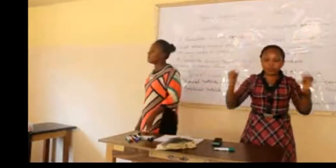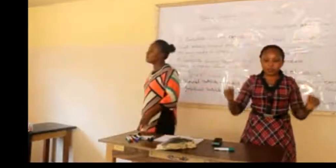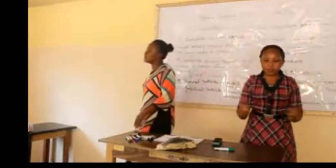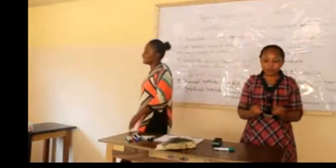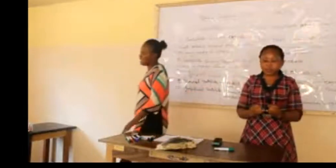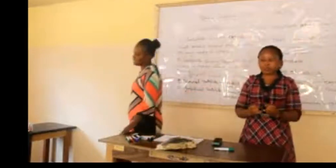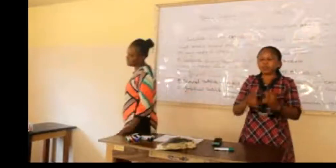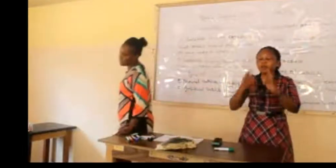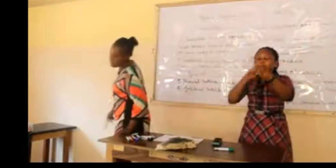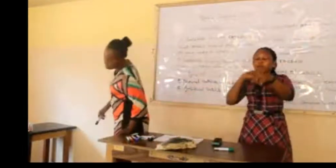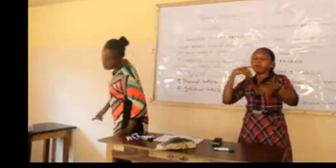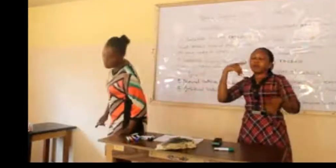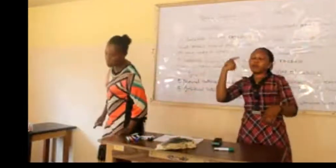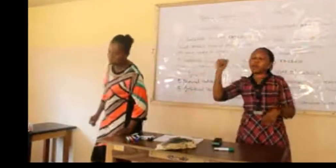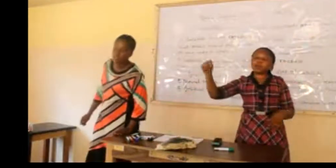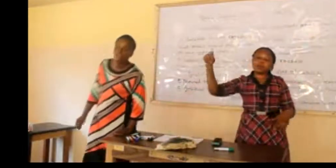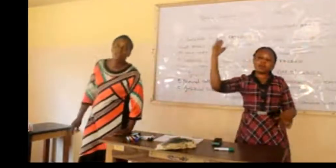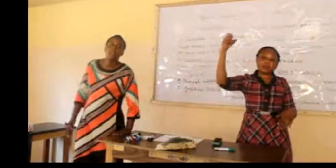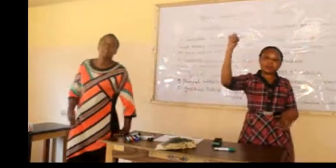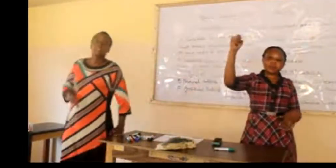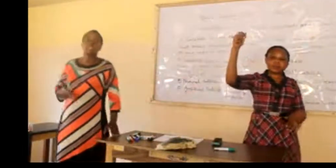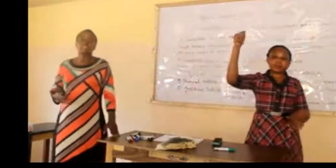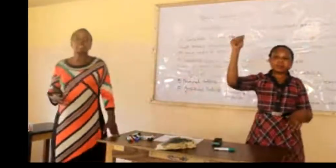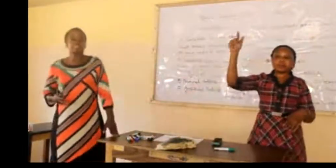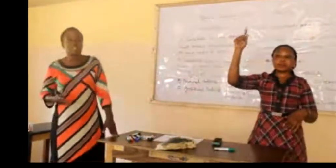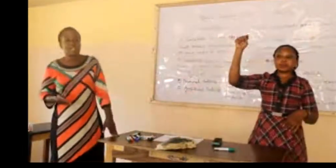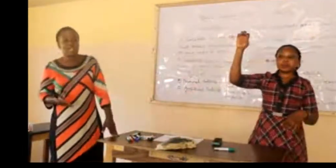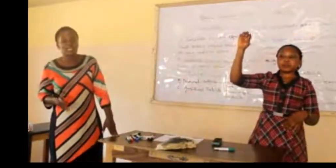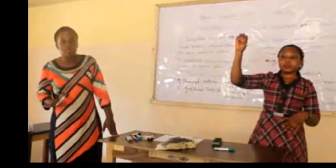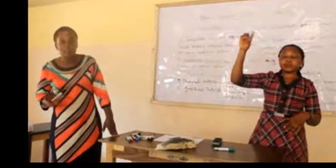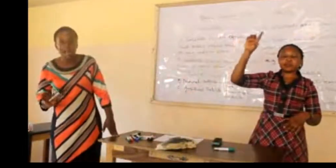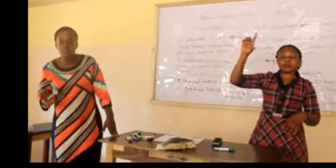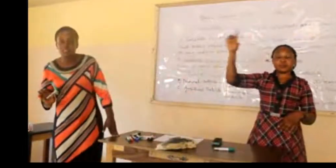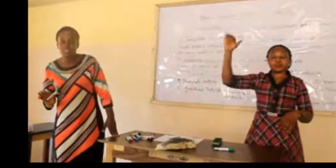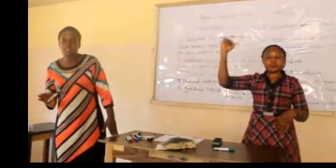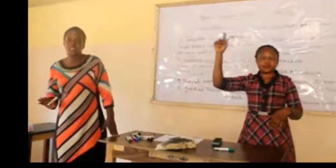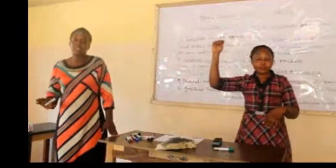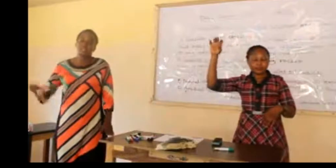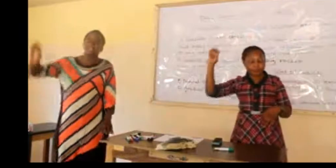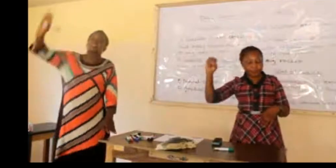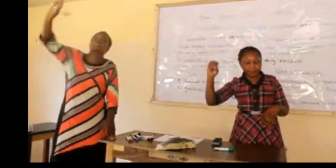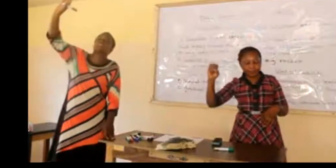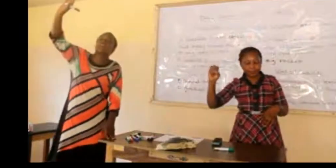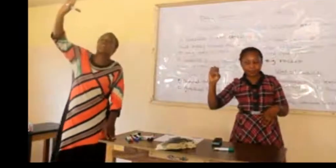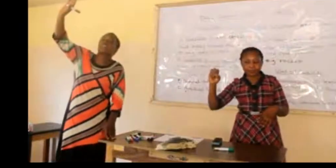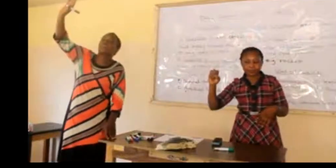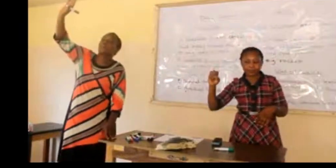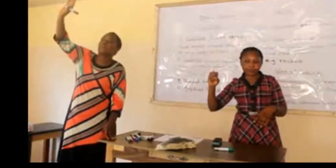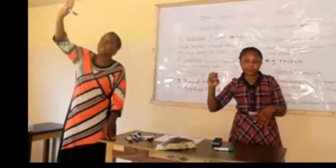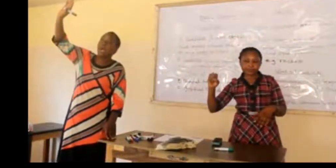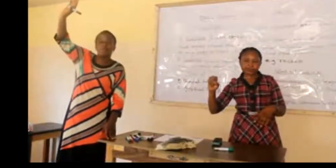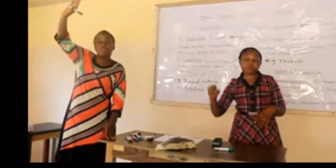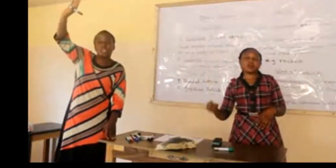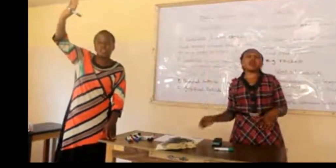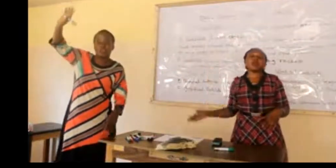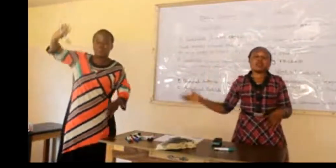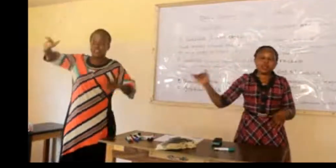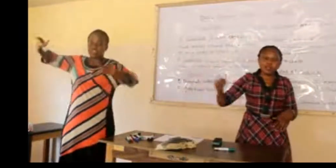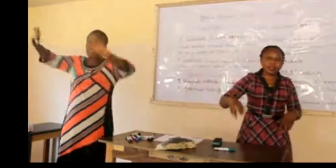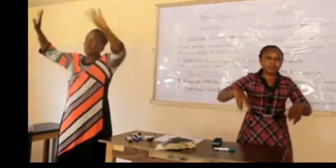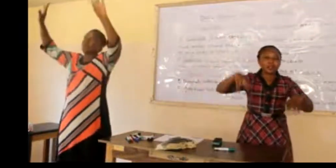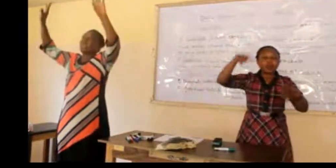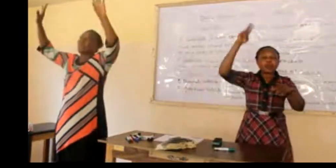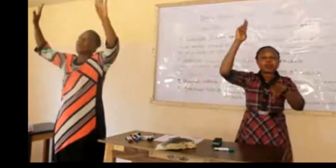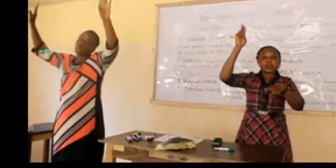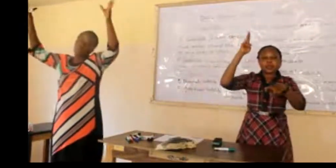kilometers above the Earth. Yes, they will just take the satellite, mount it 36,000 kilometers above the Earth's